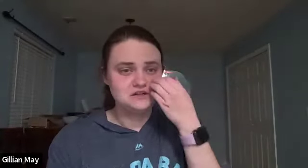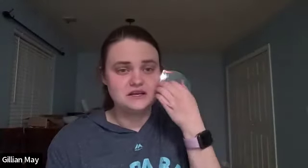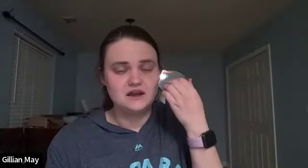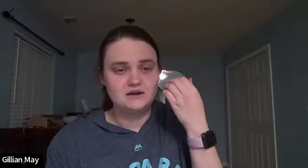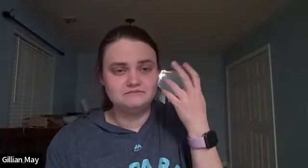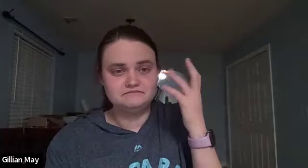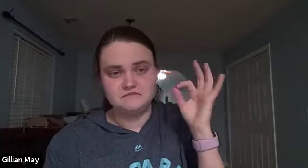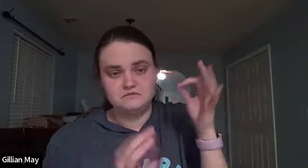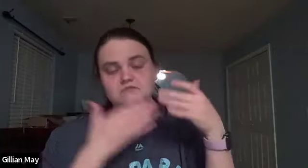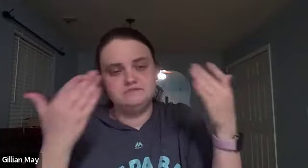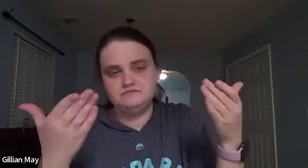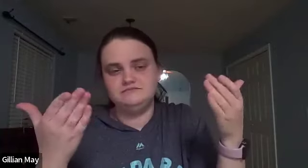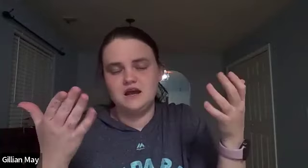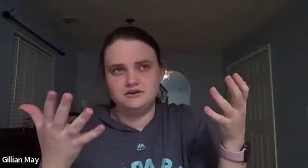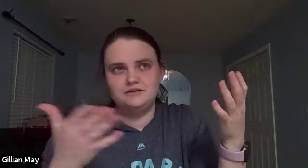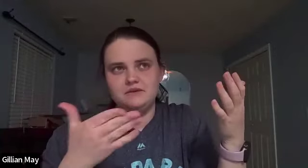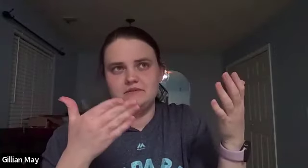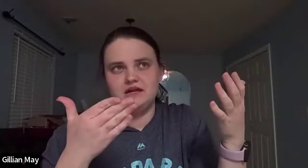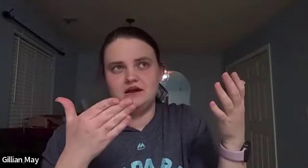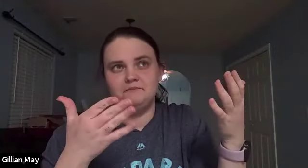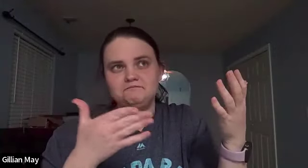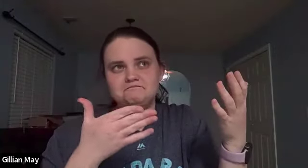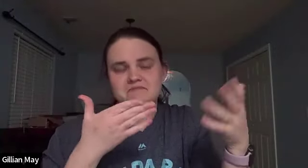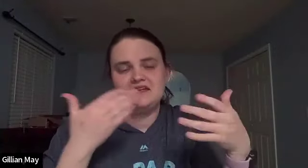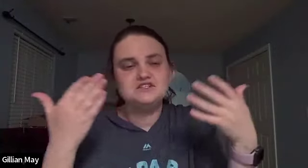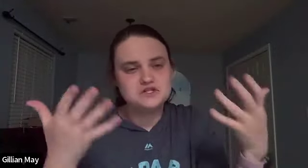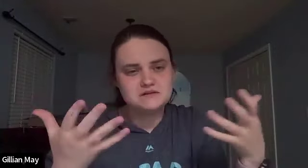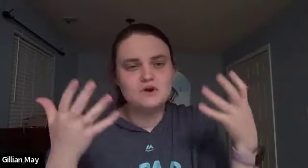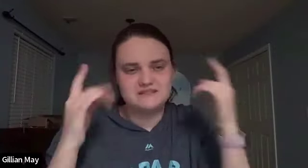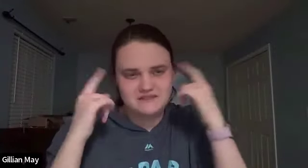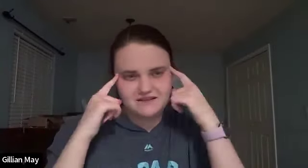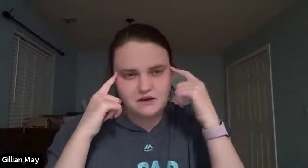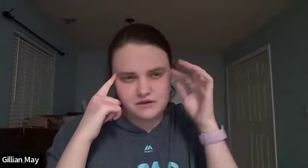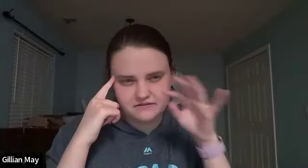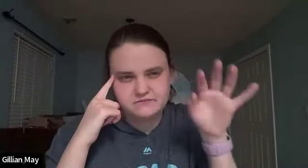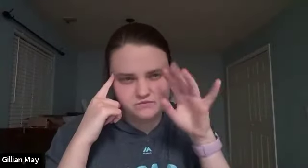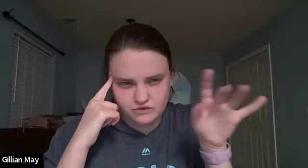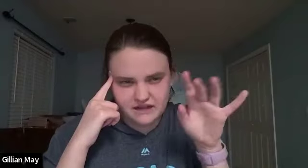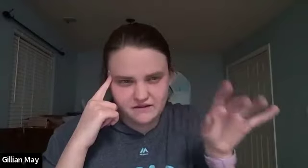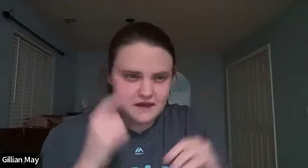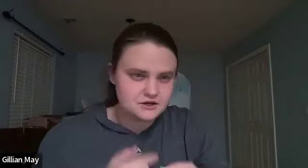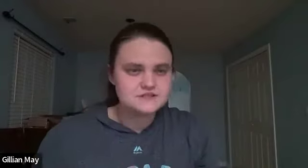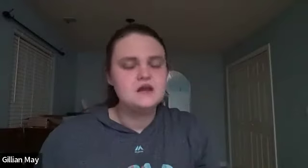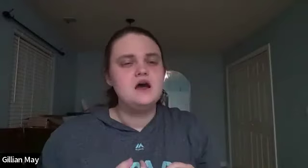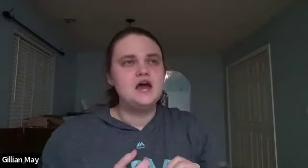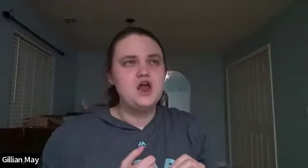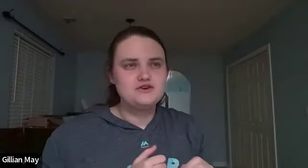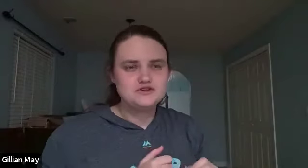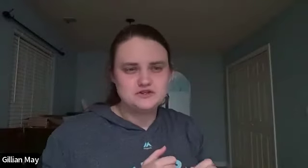good. Not good, but I meant it's a good moment to think like, okay, reading the letters. Another good